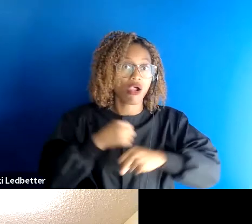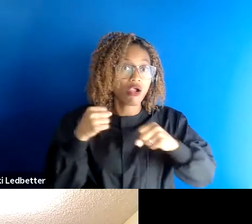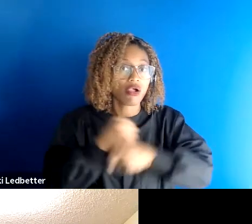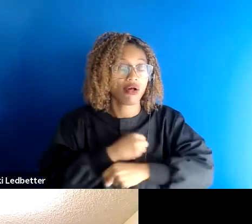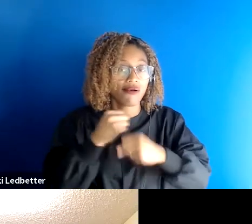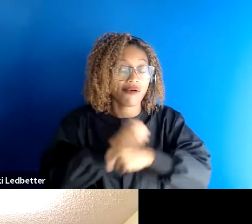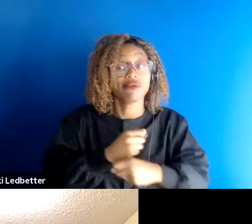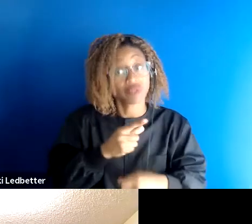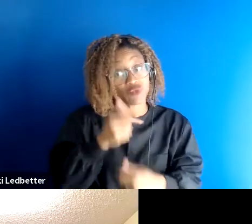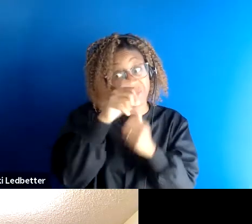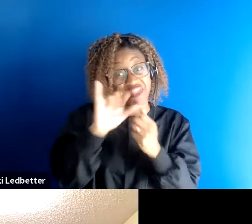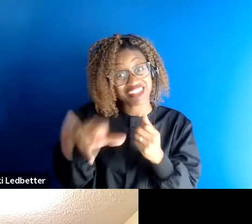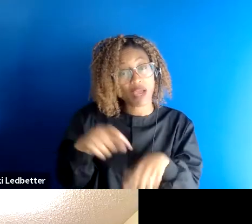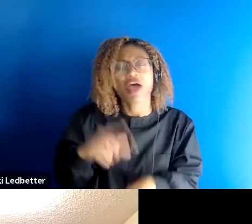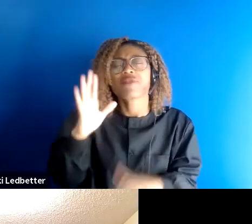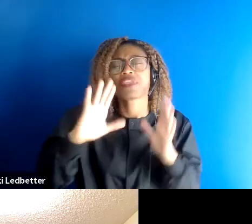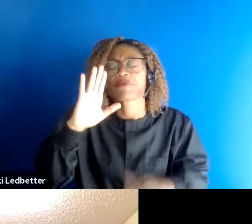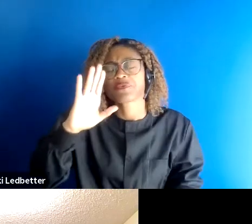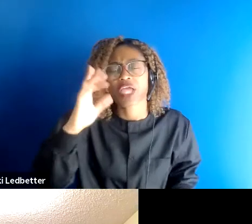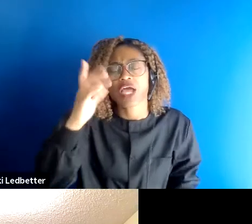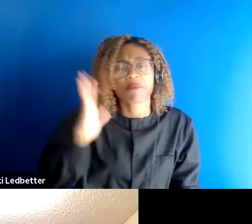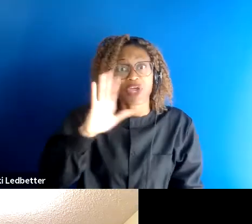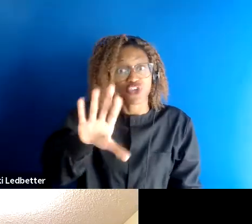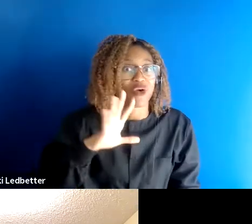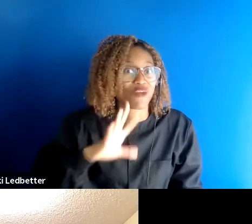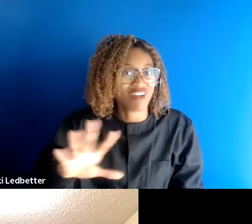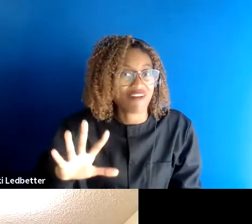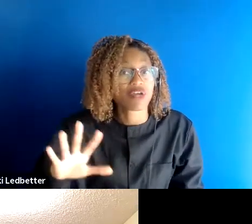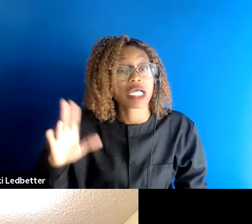to when you were 5, so kindergarten and up,